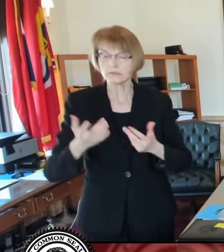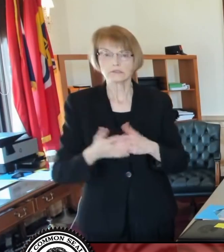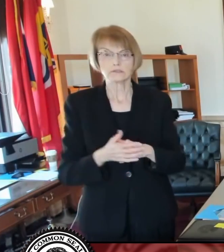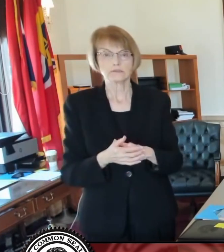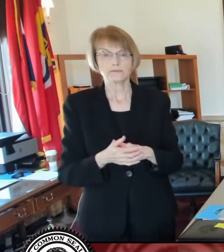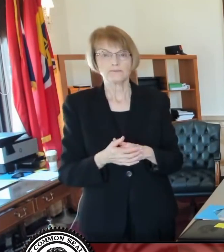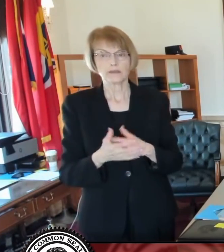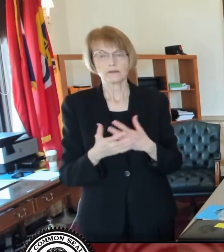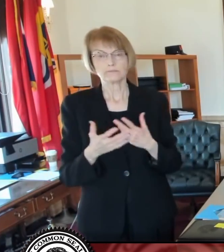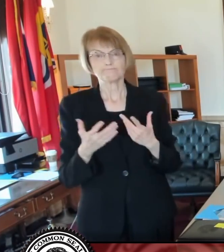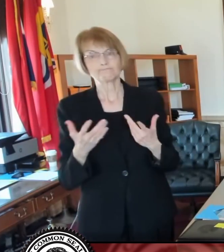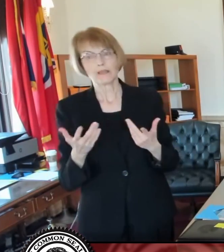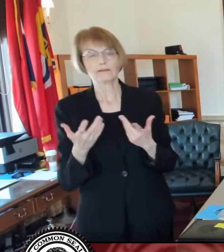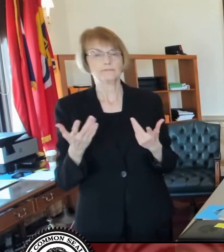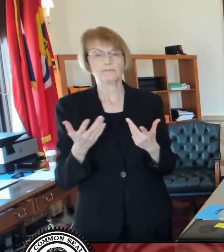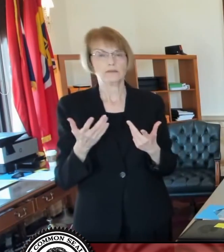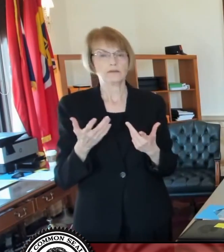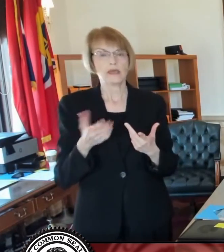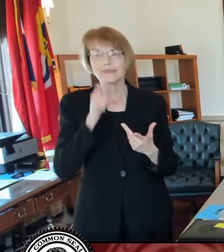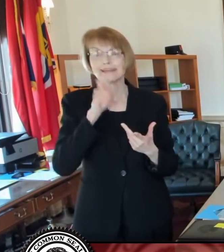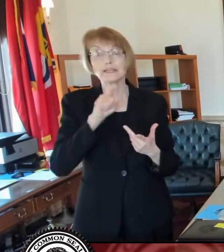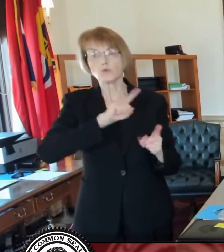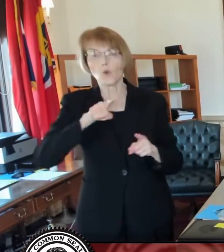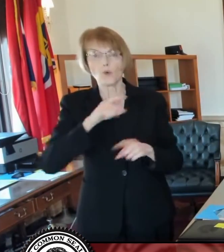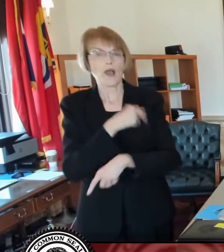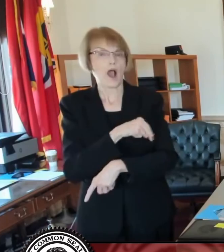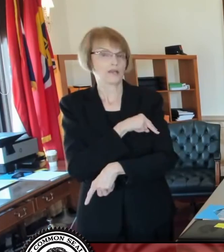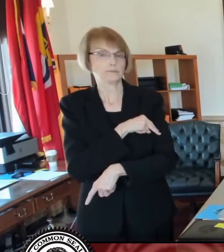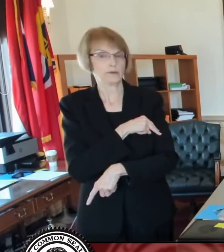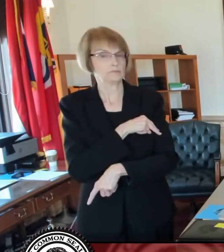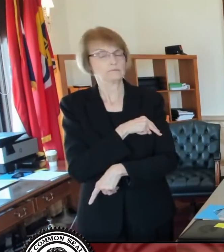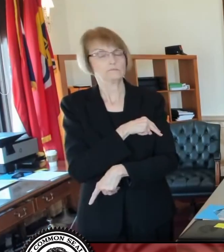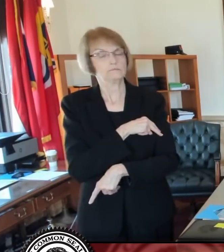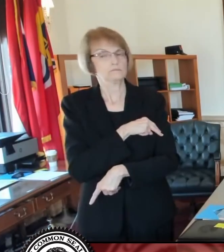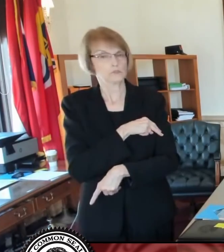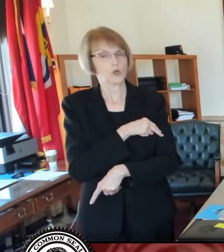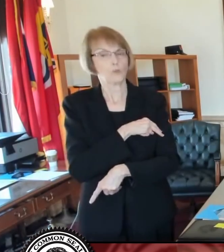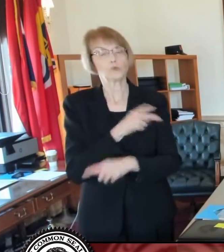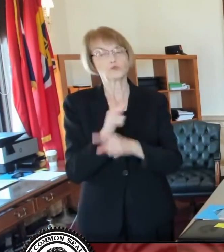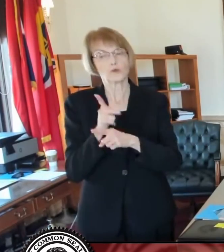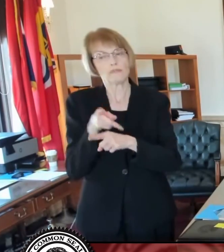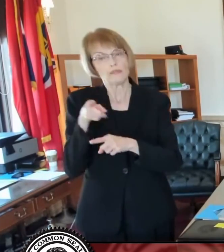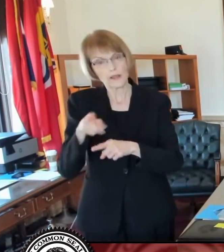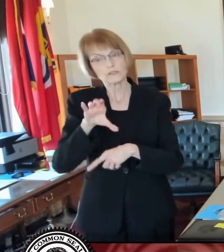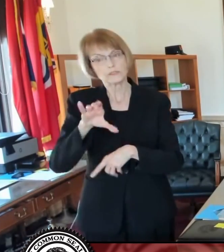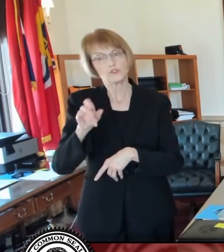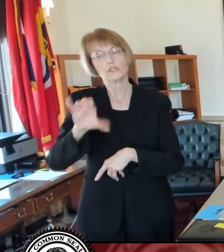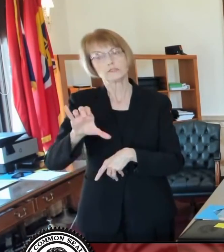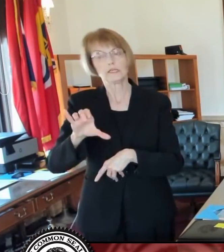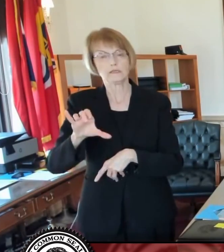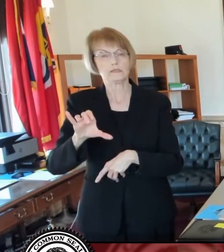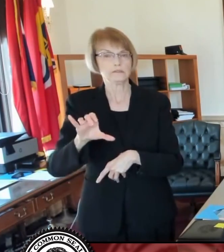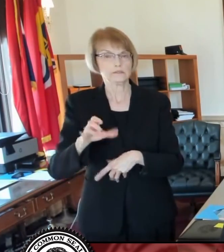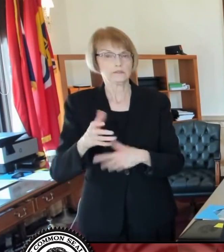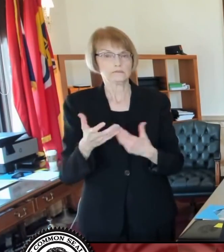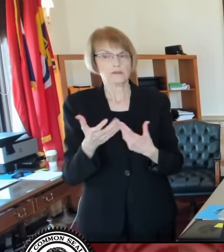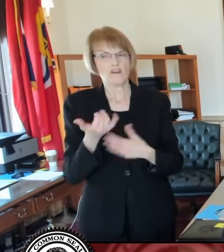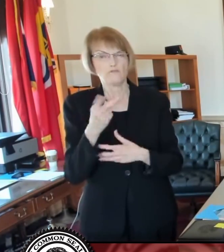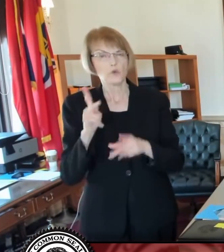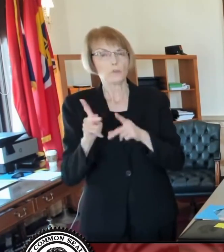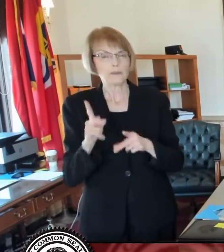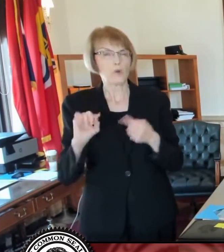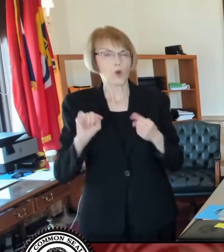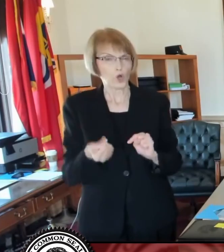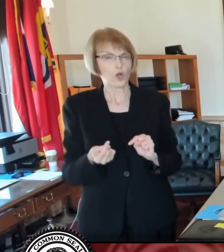I should say they didn't have to be hospitalized, so we treated them there at CJC. I don't want to say they weren't serious, but they were cut. So only a few